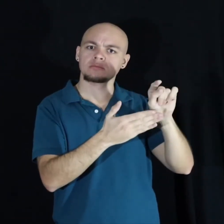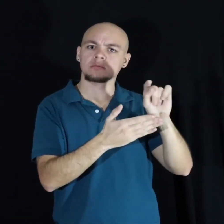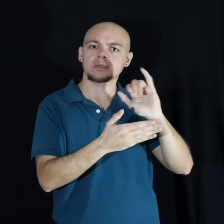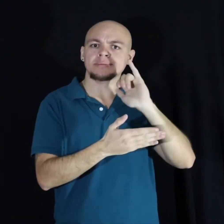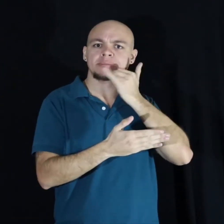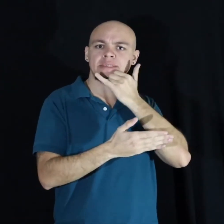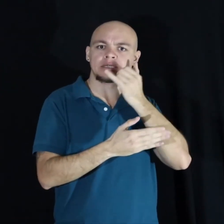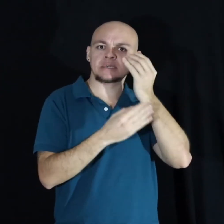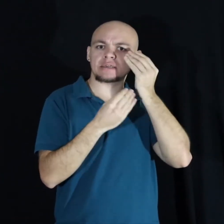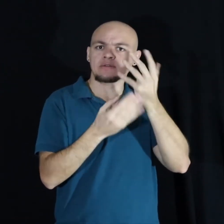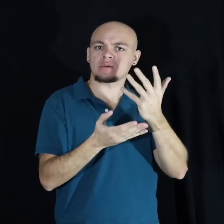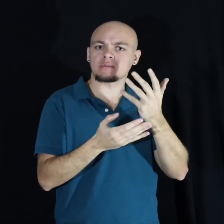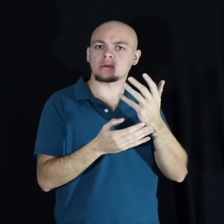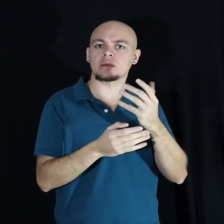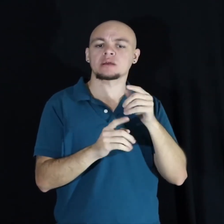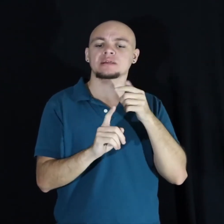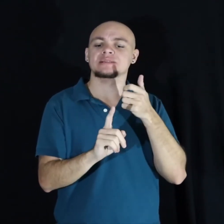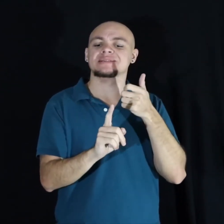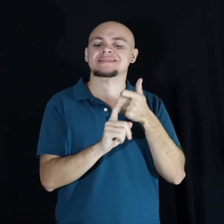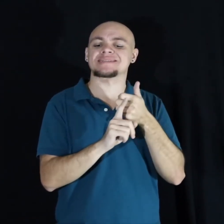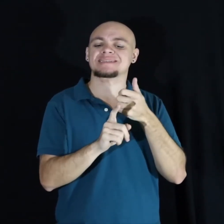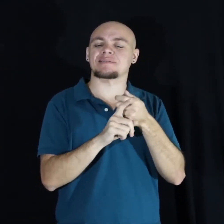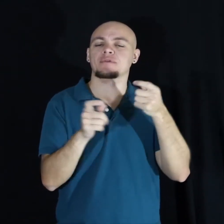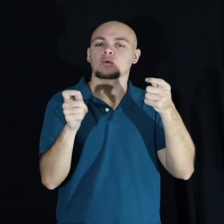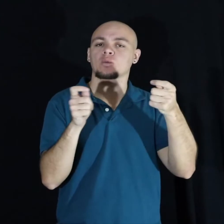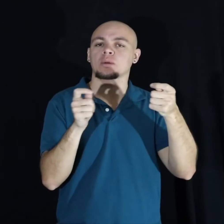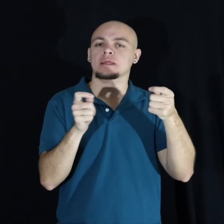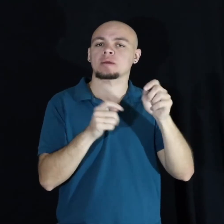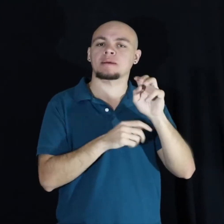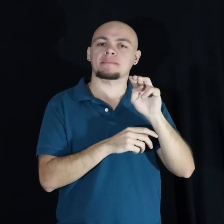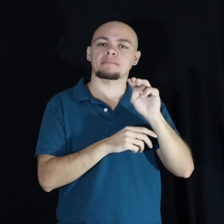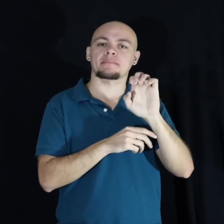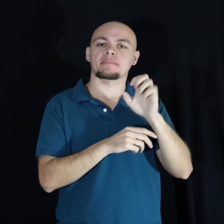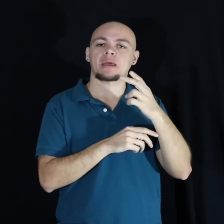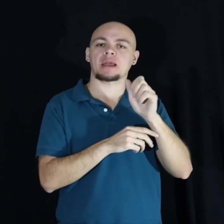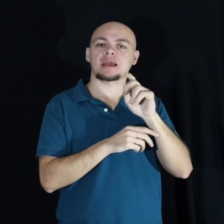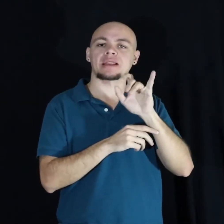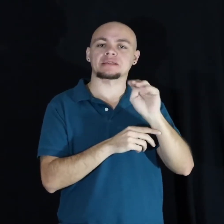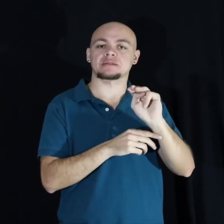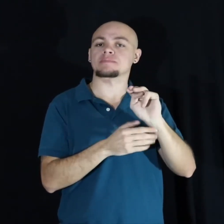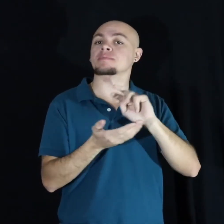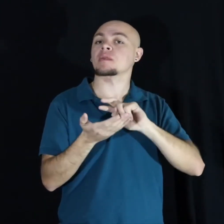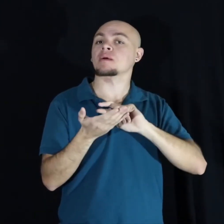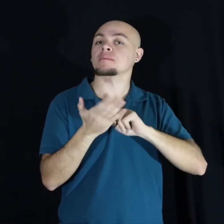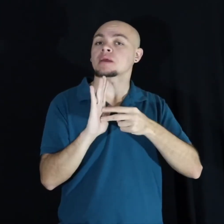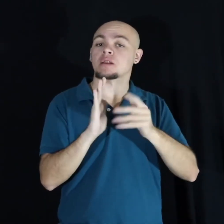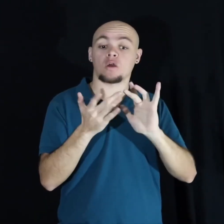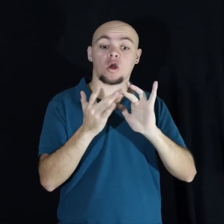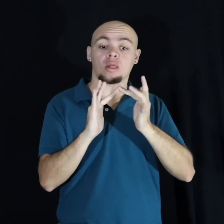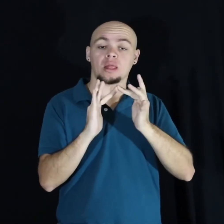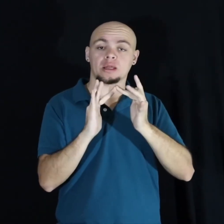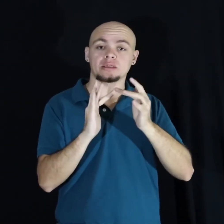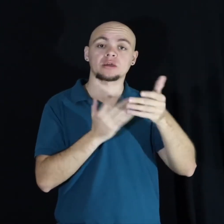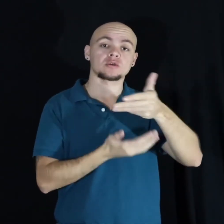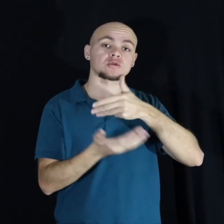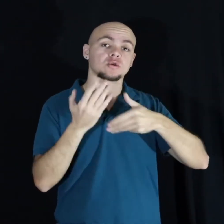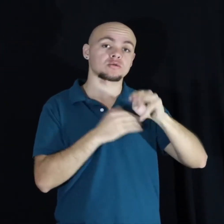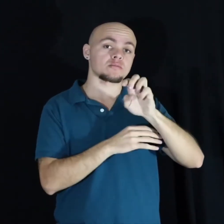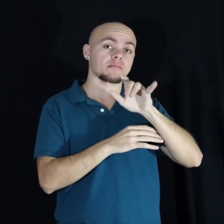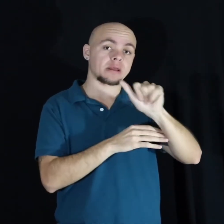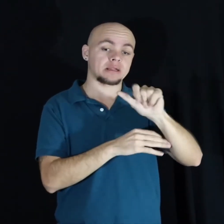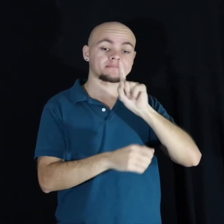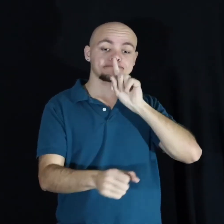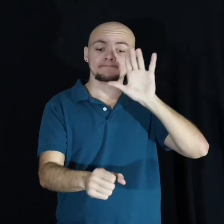is a self-regulatory mechanism where online social media platforms commit to